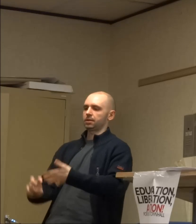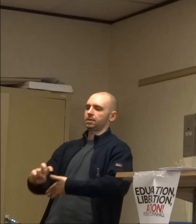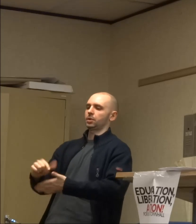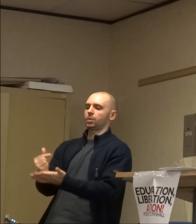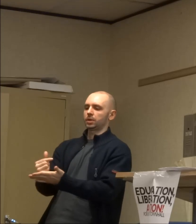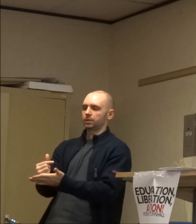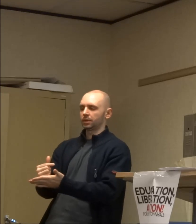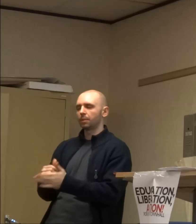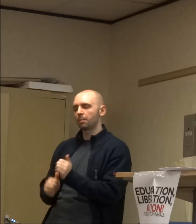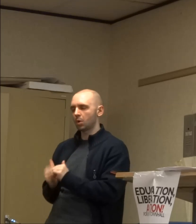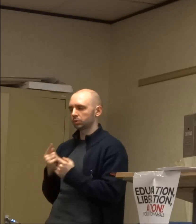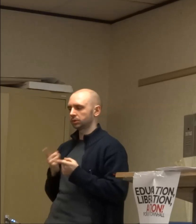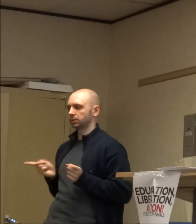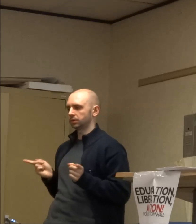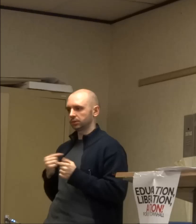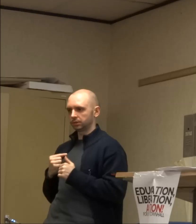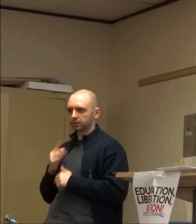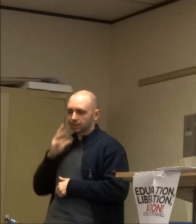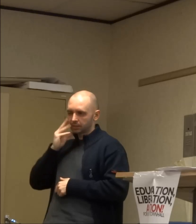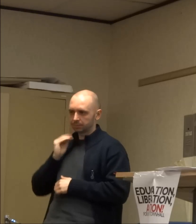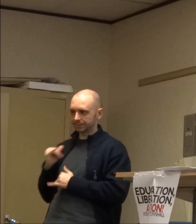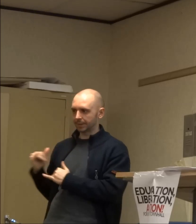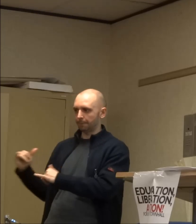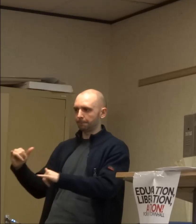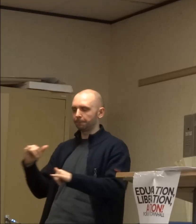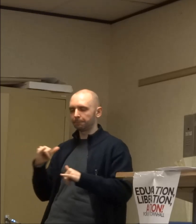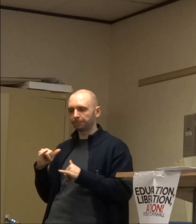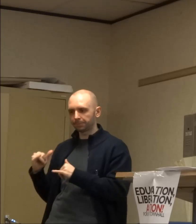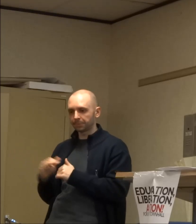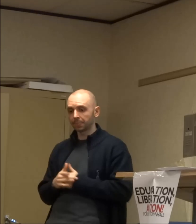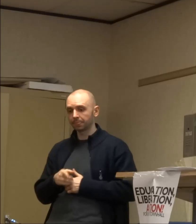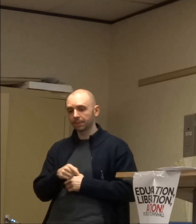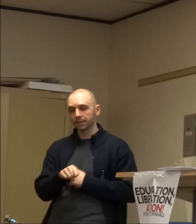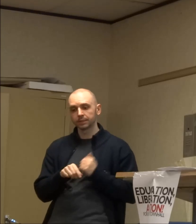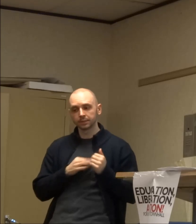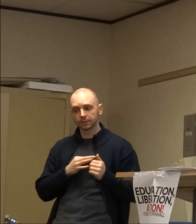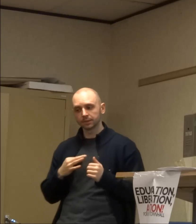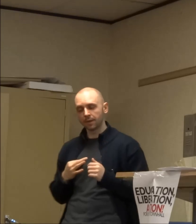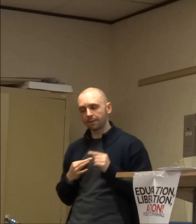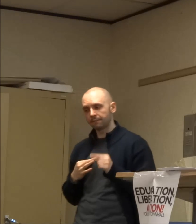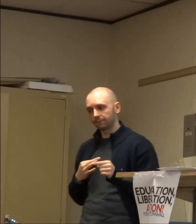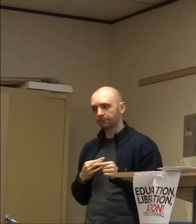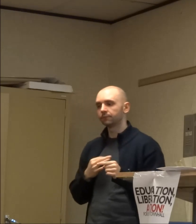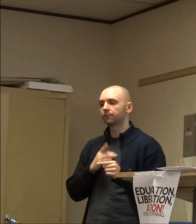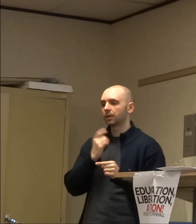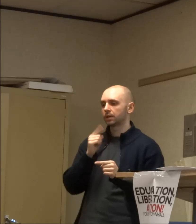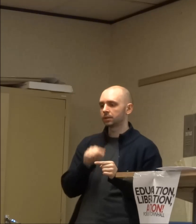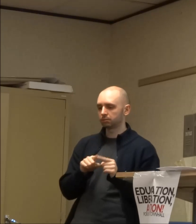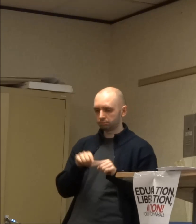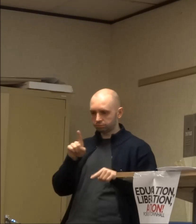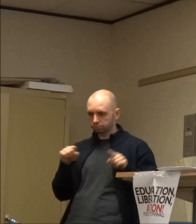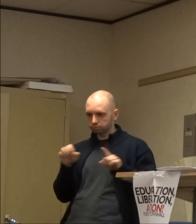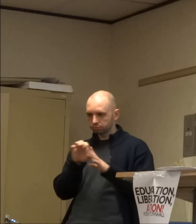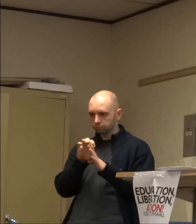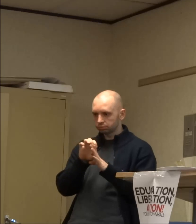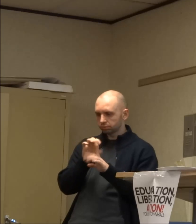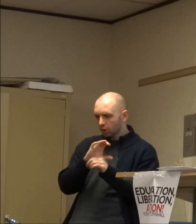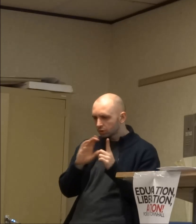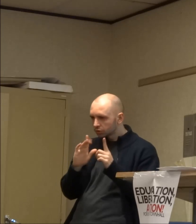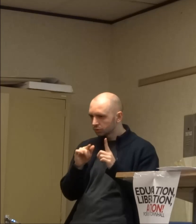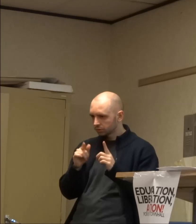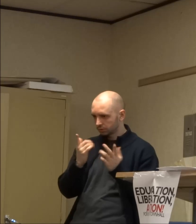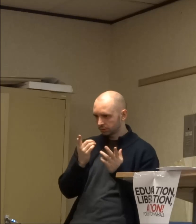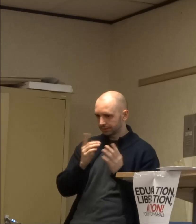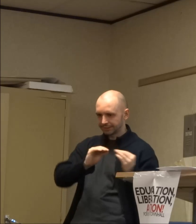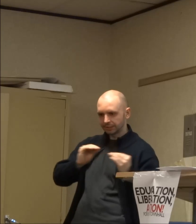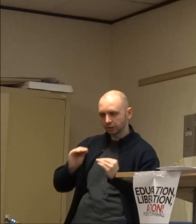The unbelievable dedication of staff and faculty and their implementation of equity-based pedagogies is critical to our success.